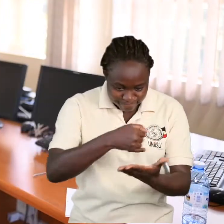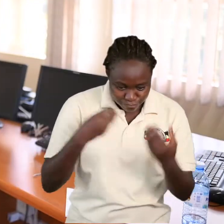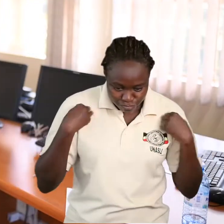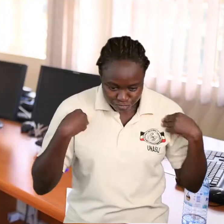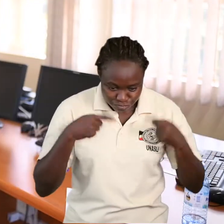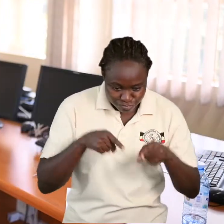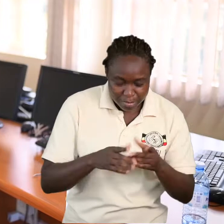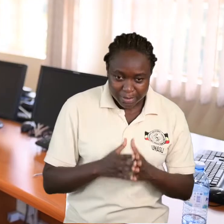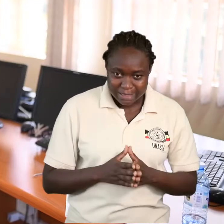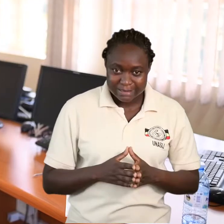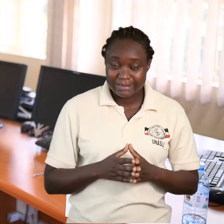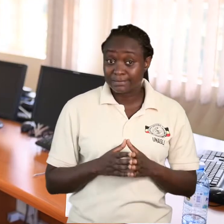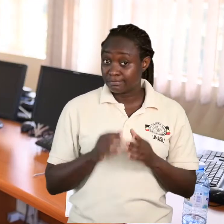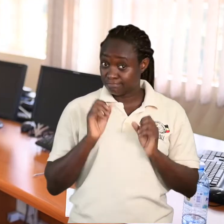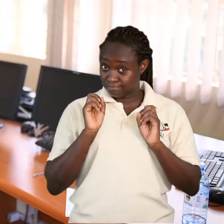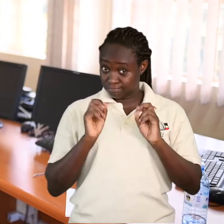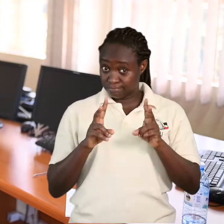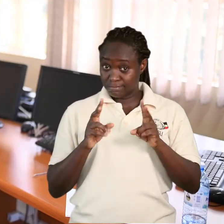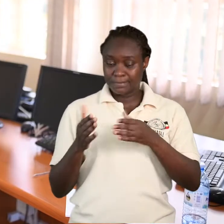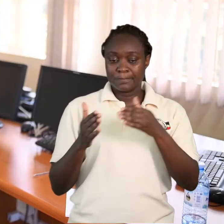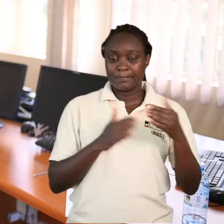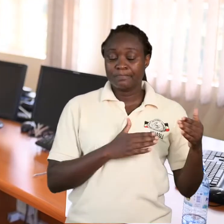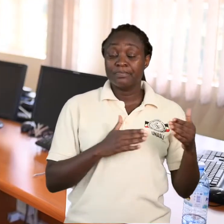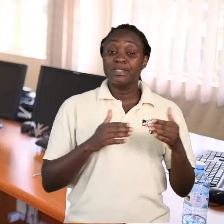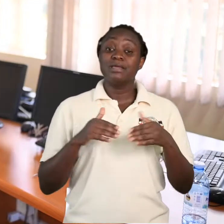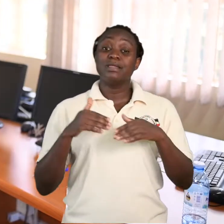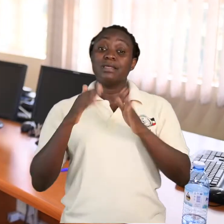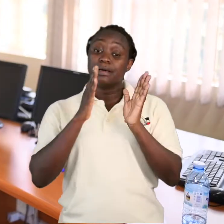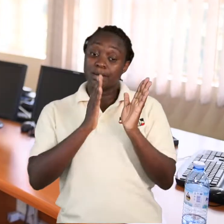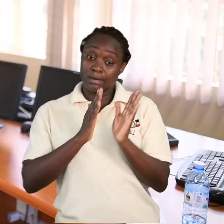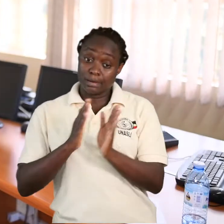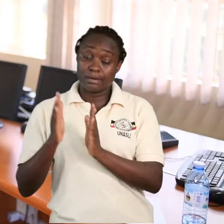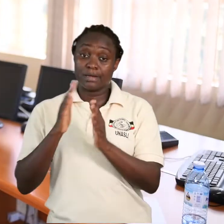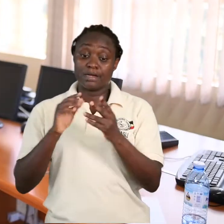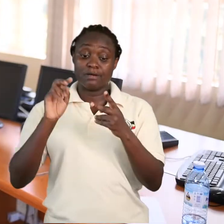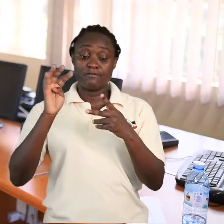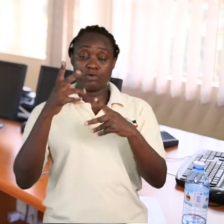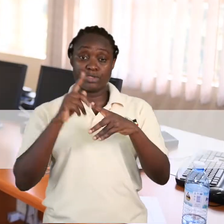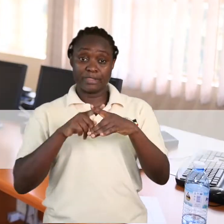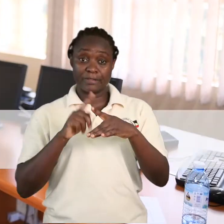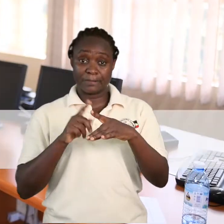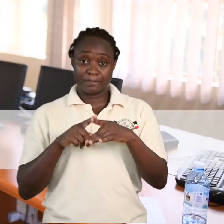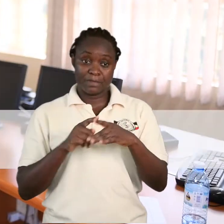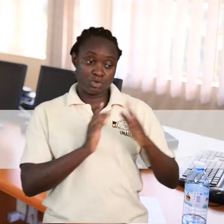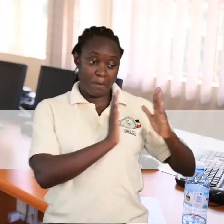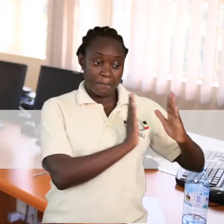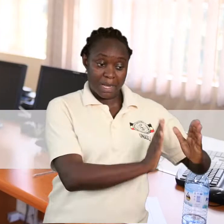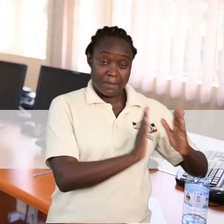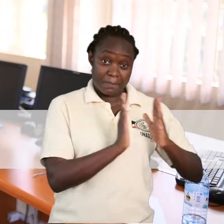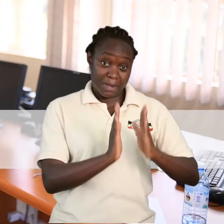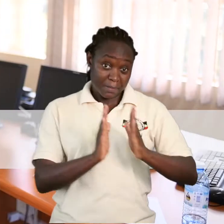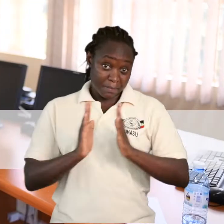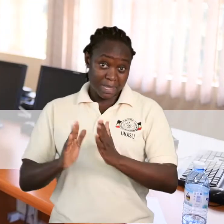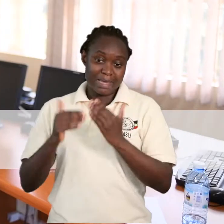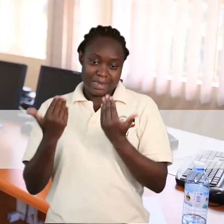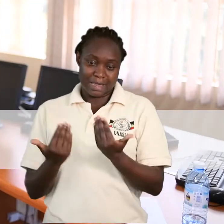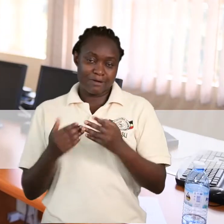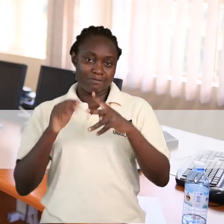Another step, step 4 now, because so far we have gone through 3 steps. Step